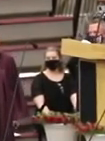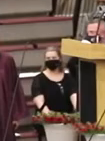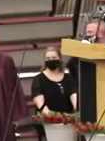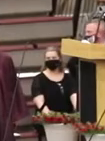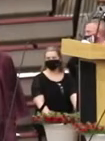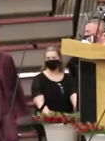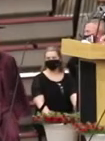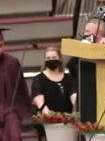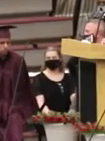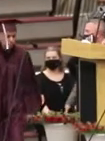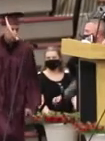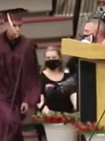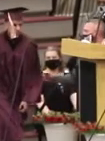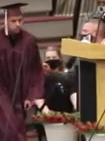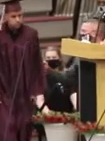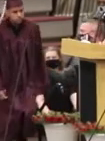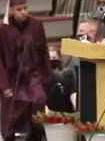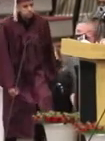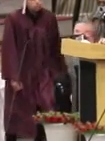Derek Melendez.